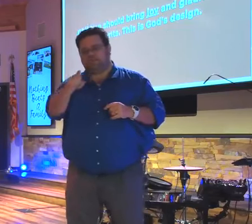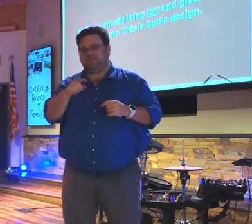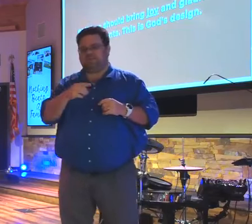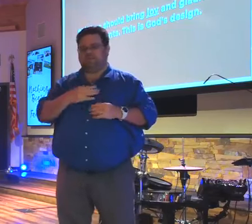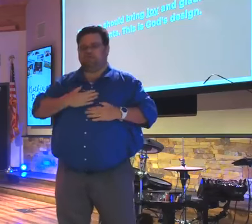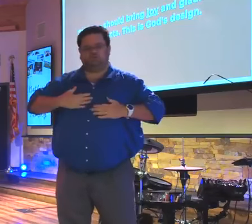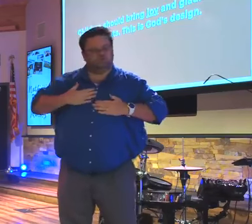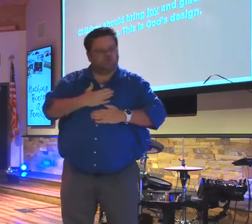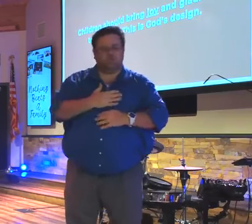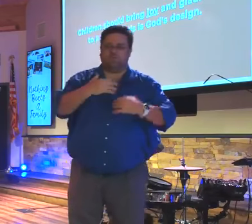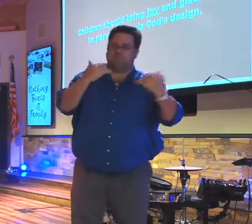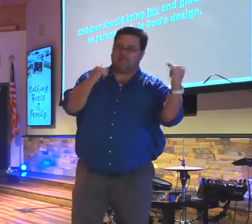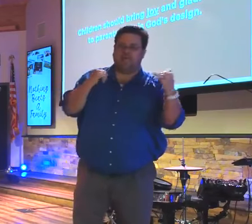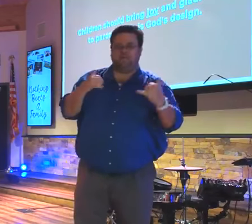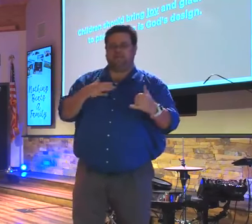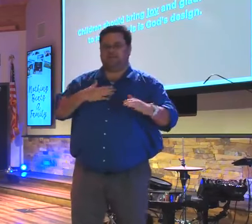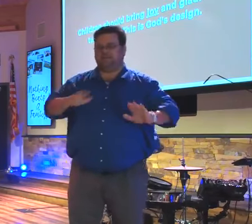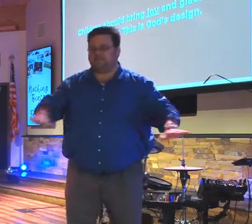good time,